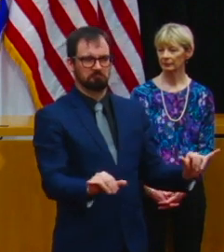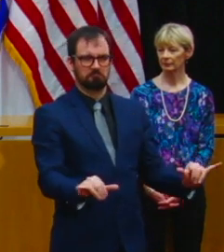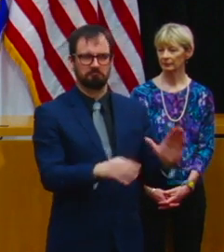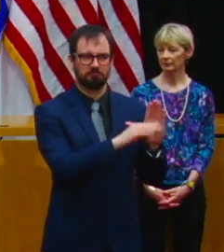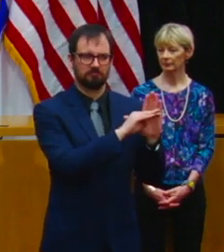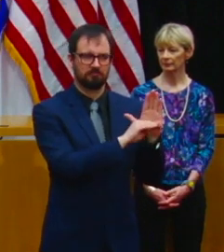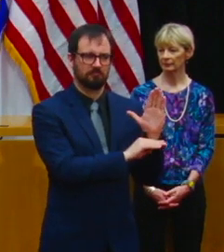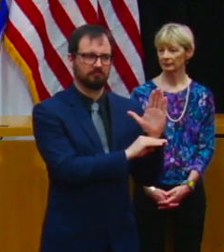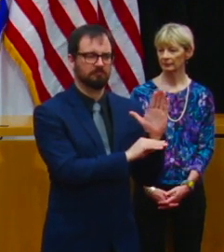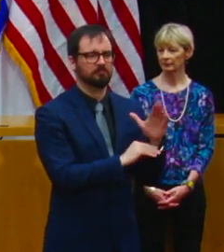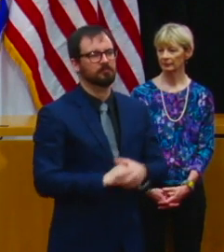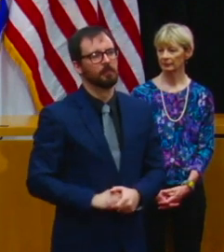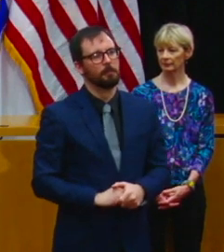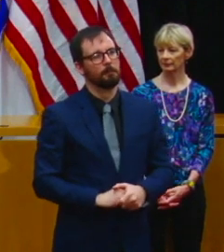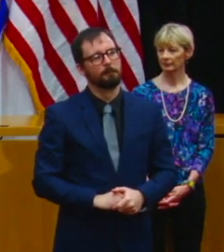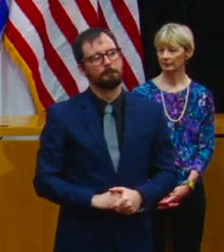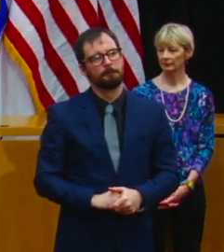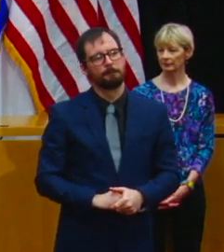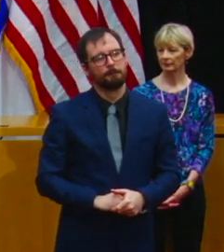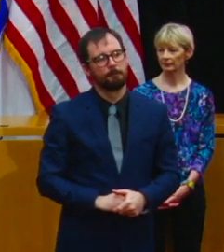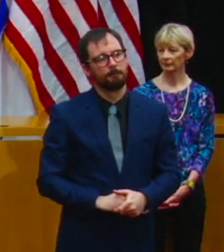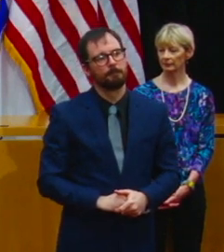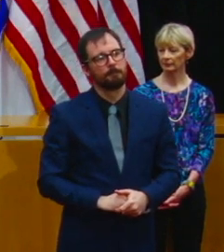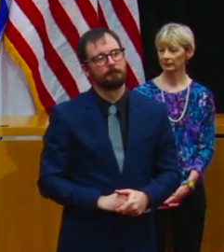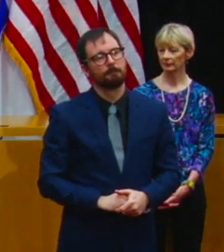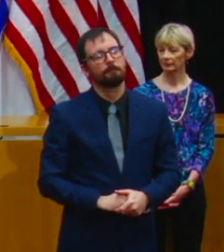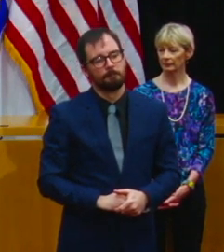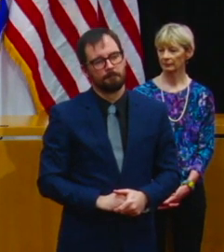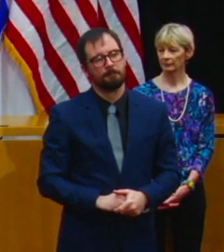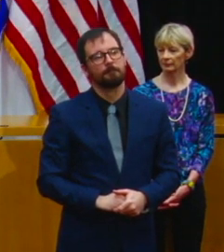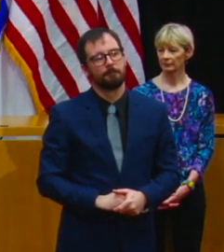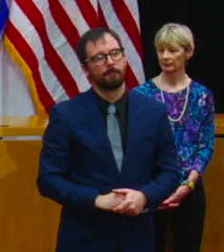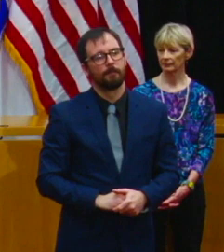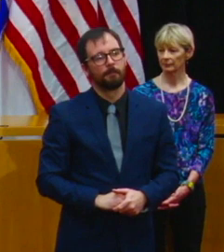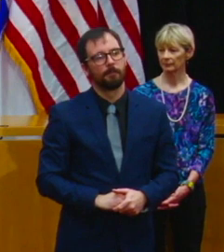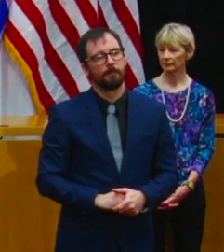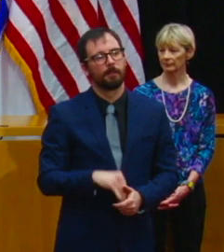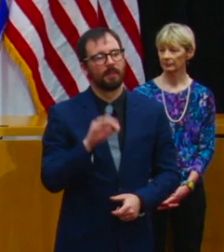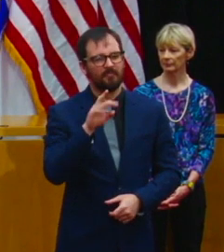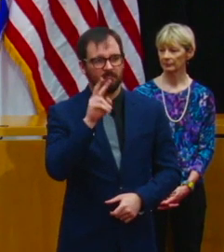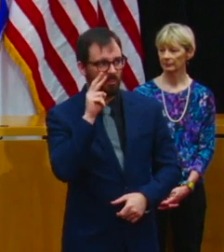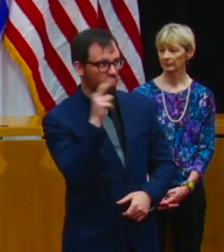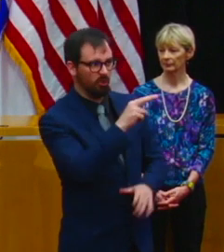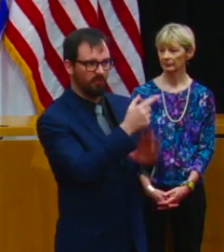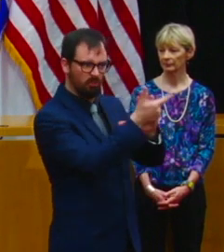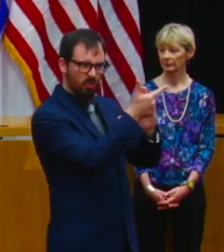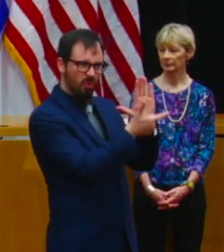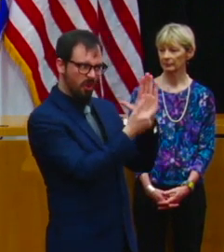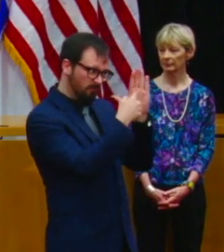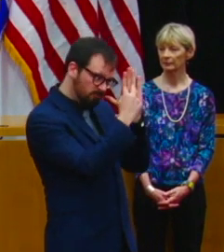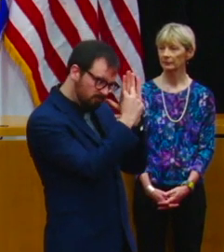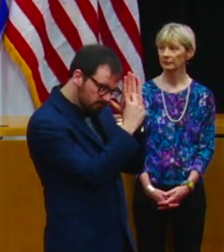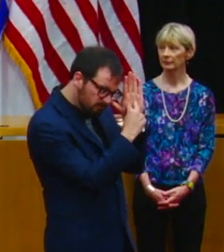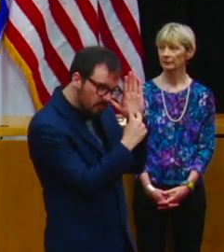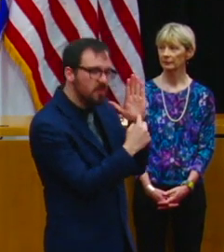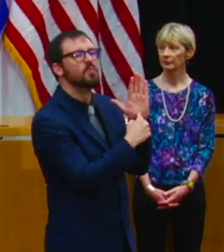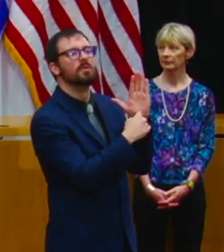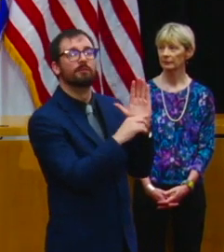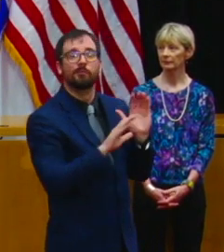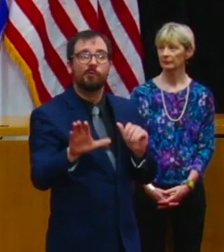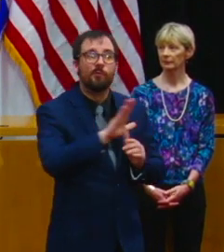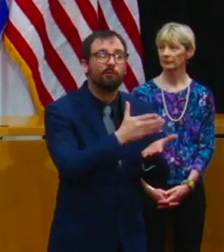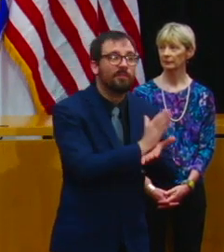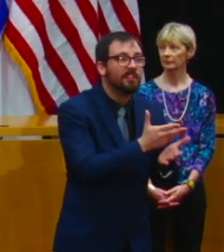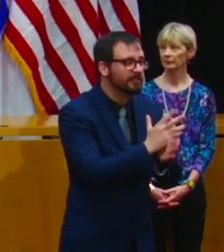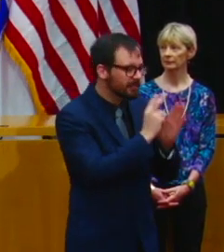at the state level, and a, you know, sort of overarching point of view with respect to legally what the feds are saying we can do and we can't